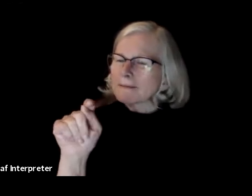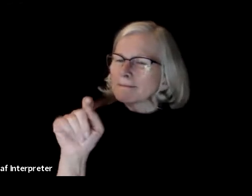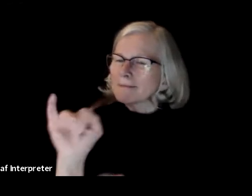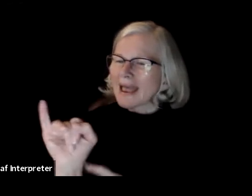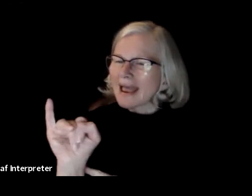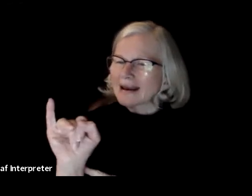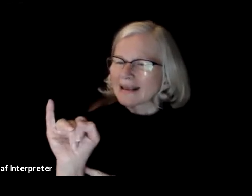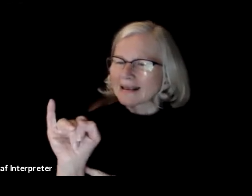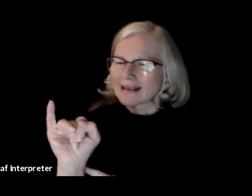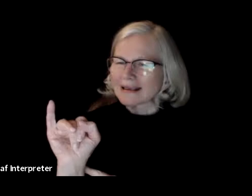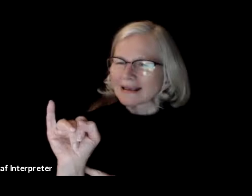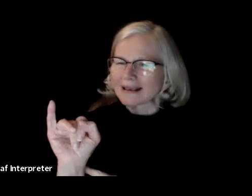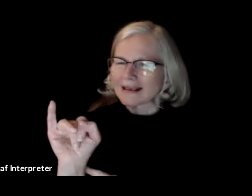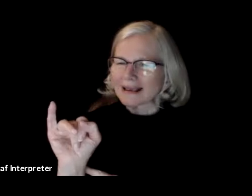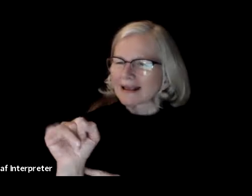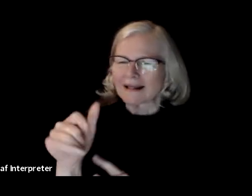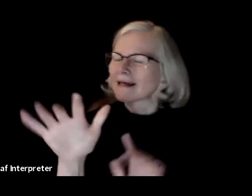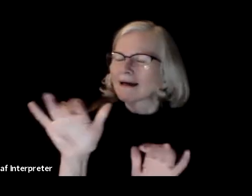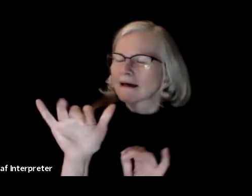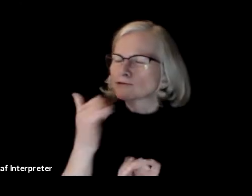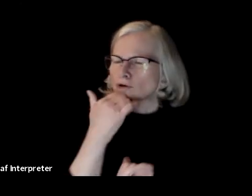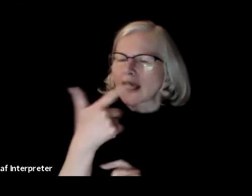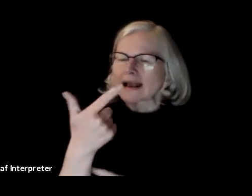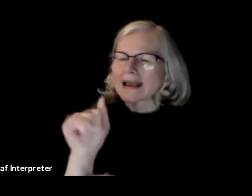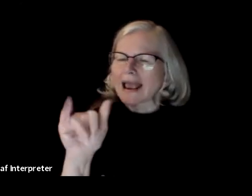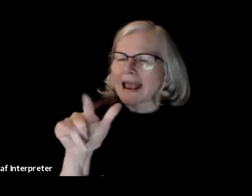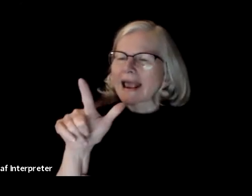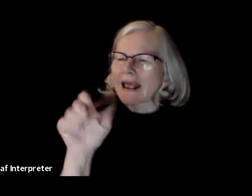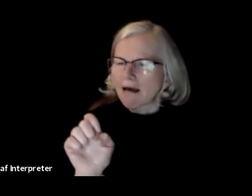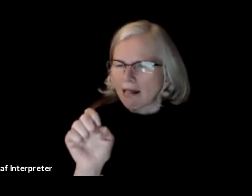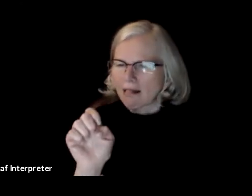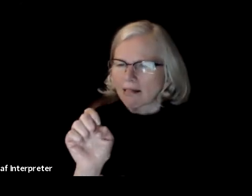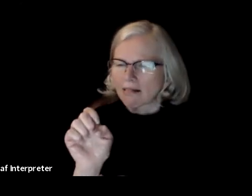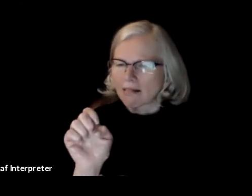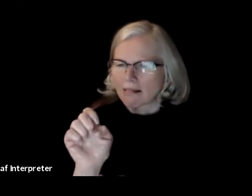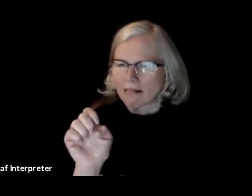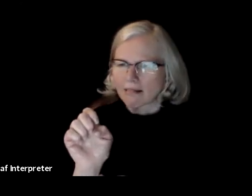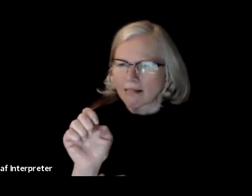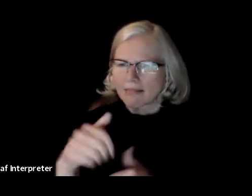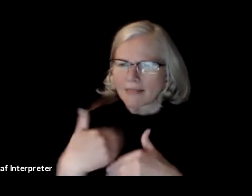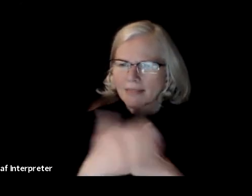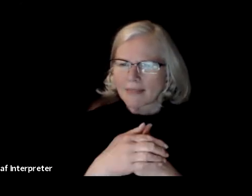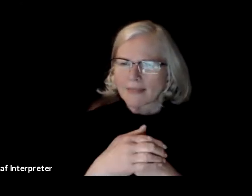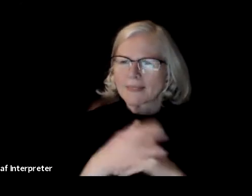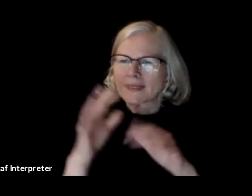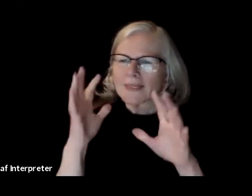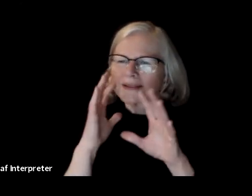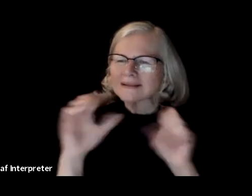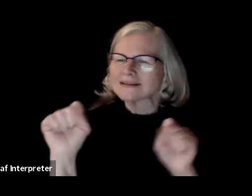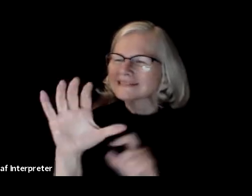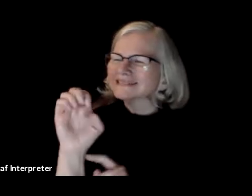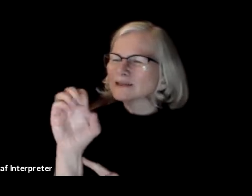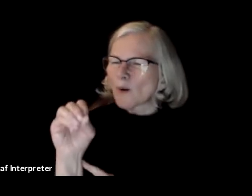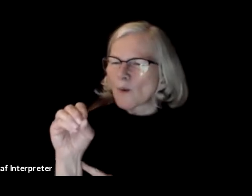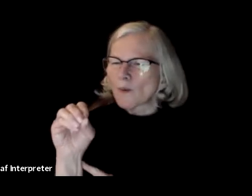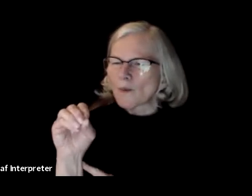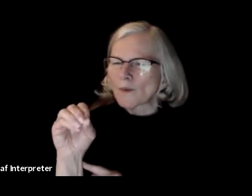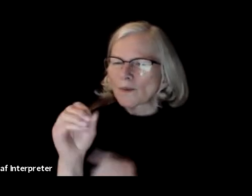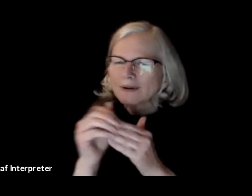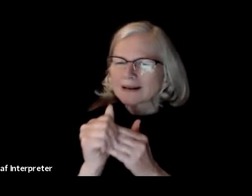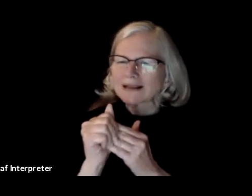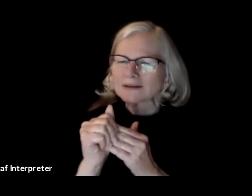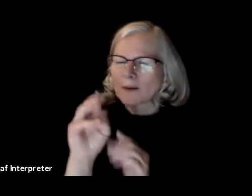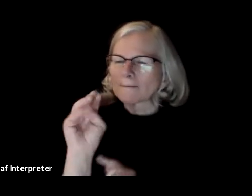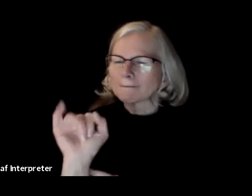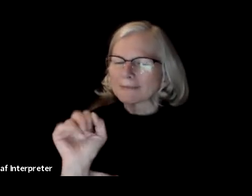Thank you so much, Lindsay, and good afternoon, everyone. Late last December, our long-term care communities began